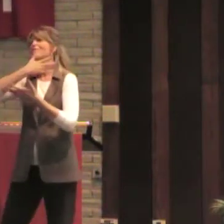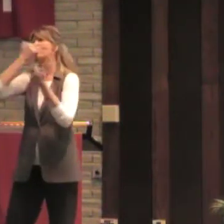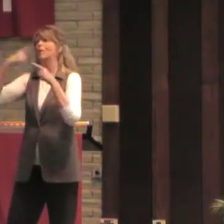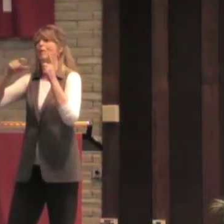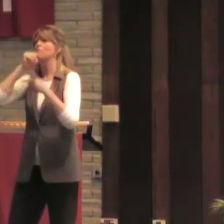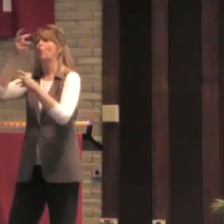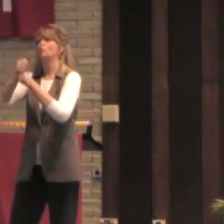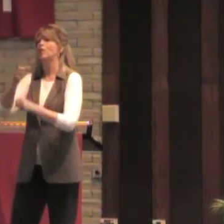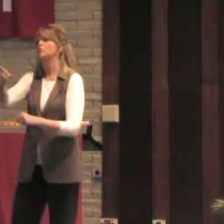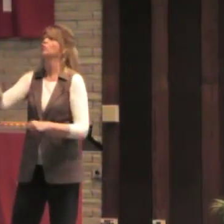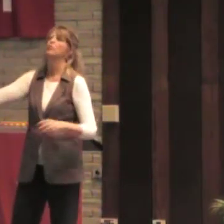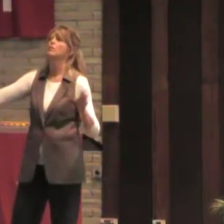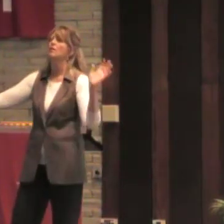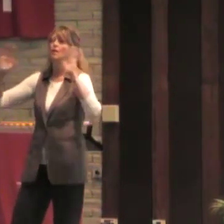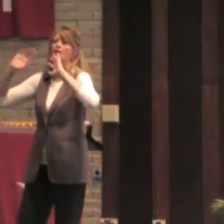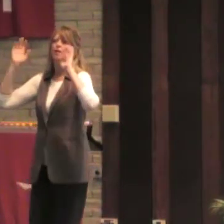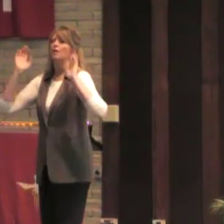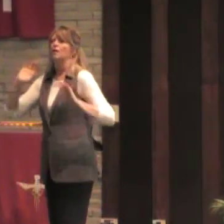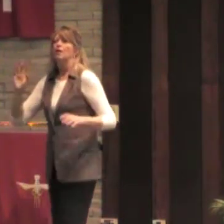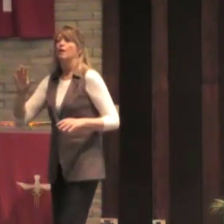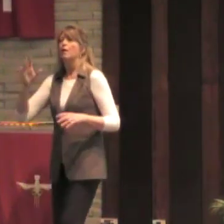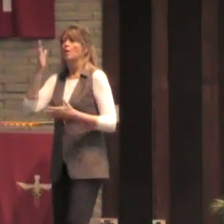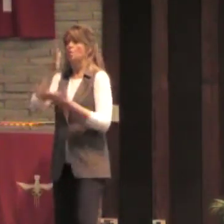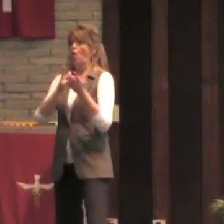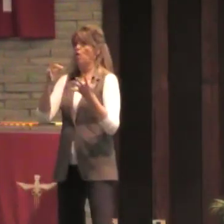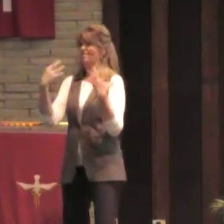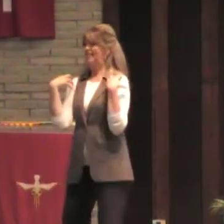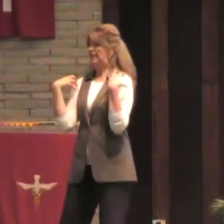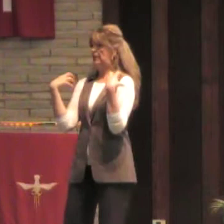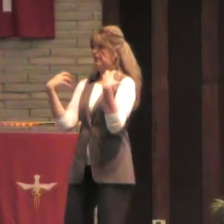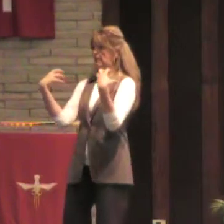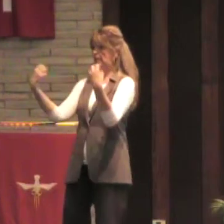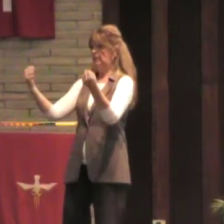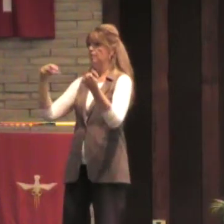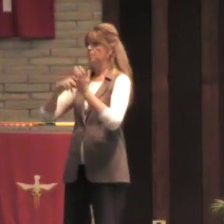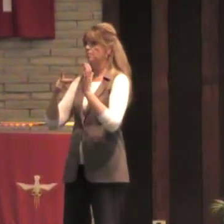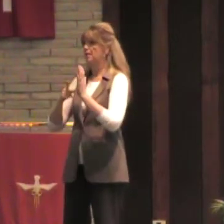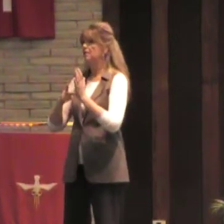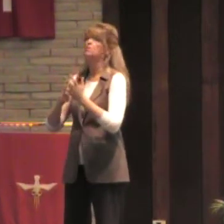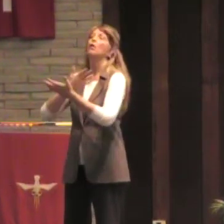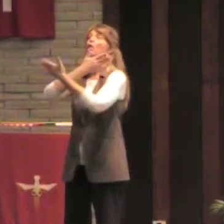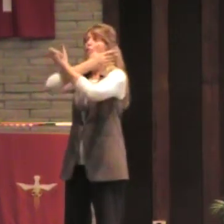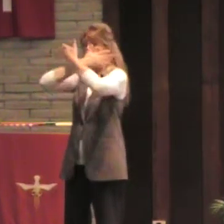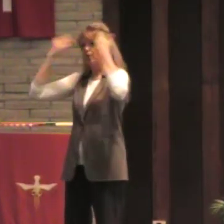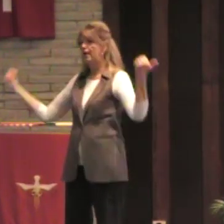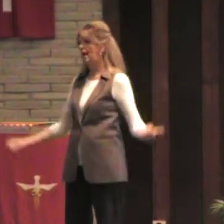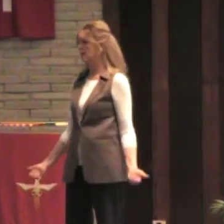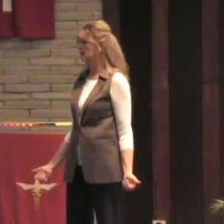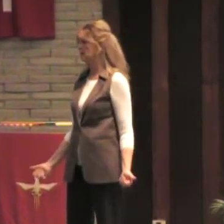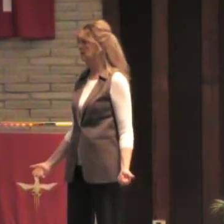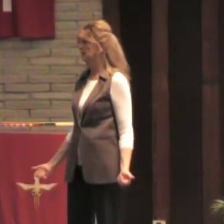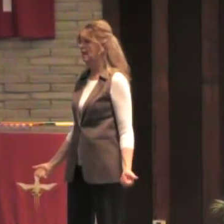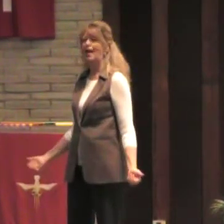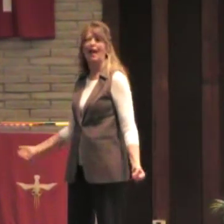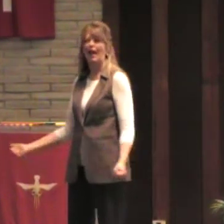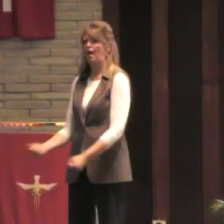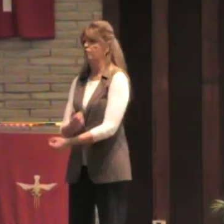Some people say, oh, I've forgotten, but I don't trust you. But part of healing means that you put it out